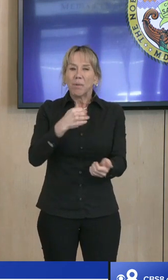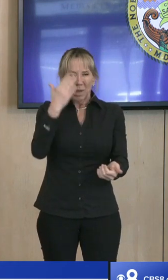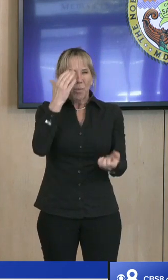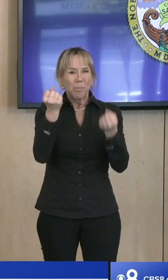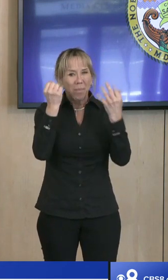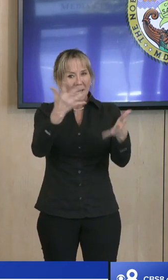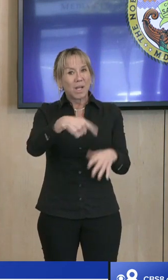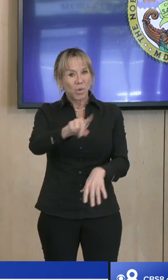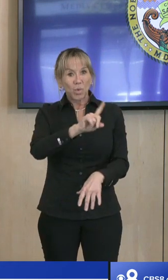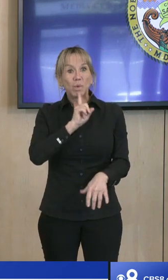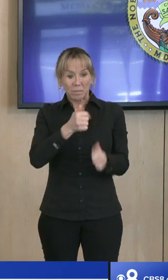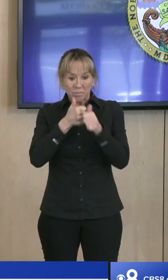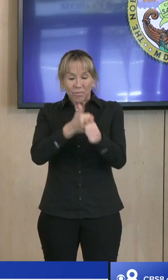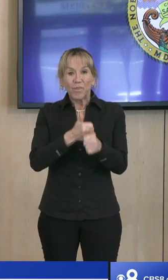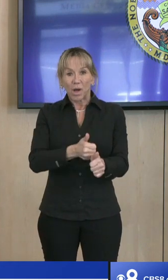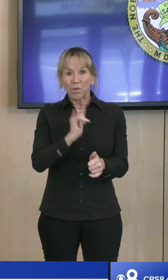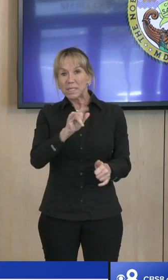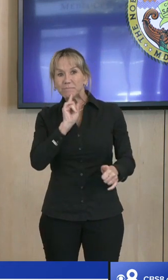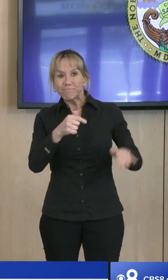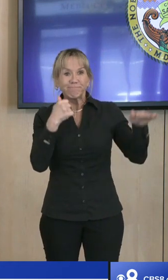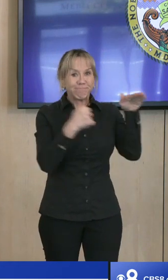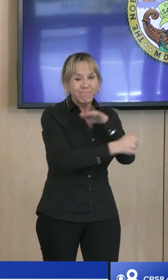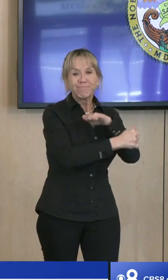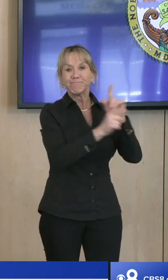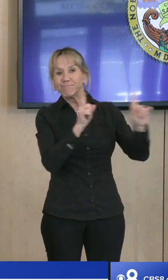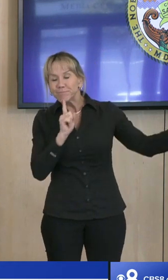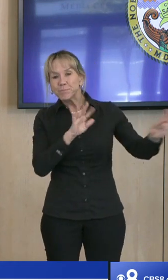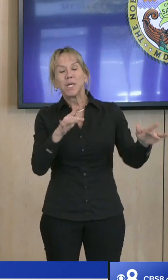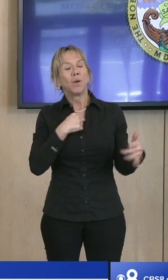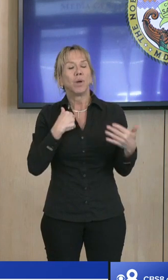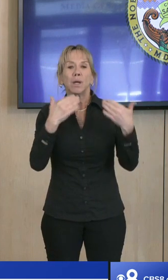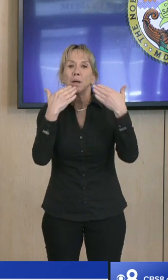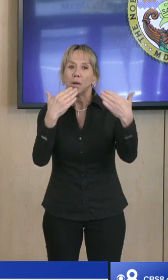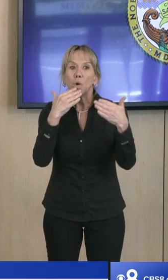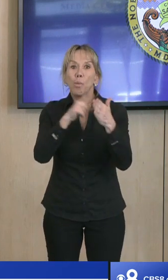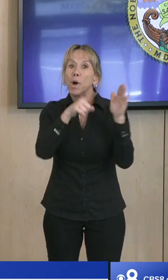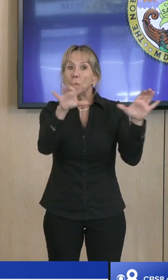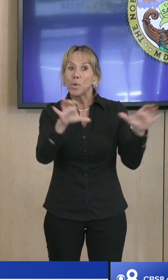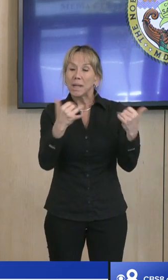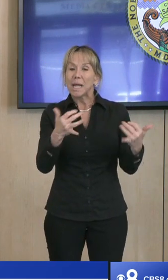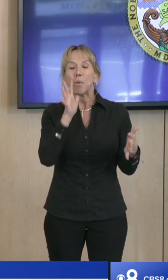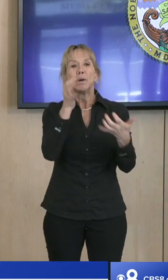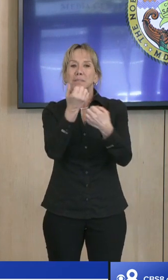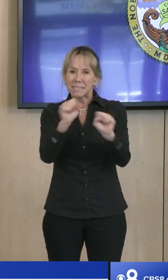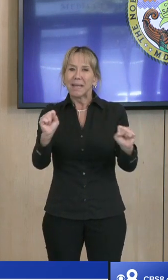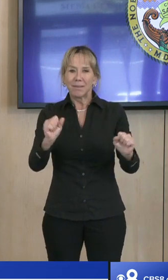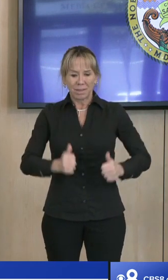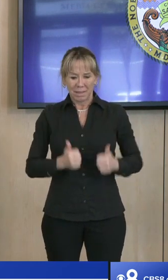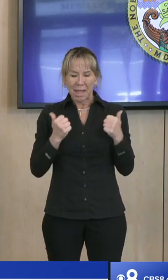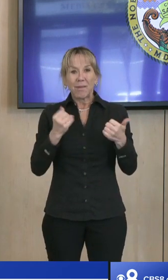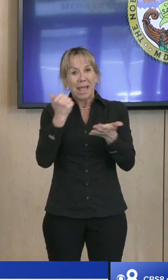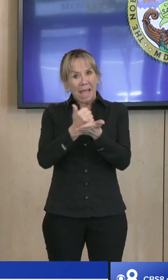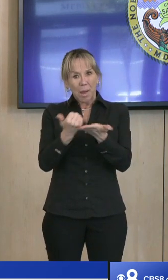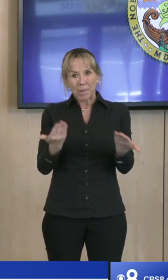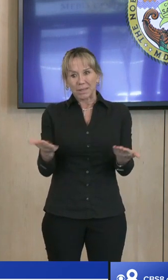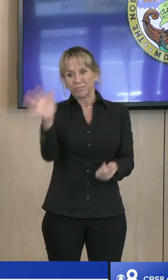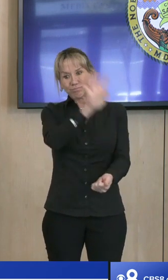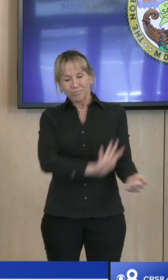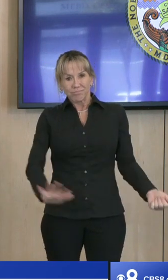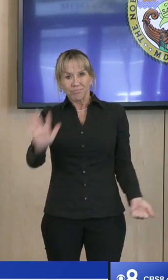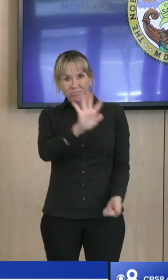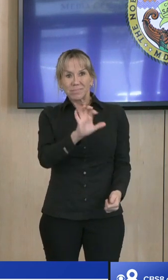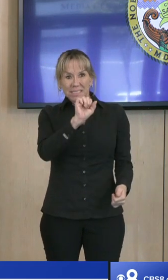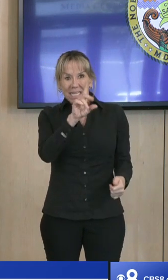are, we are eternally grateful. Your actions will save lives and help us as a region. For those individuals who are